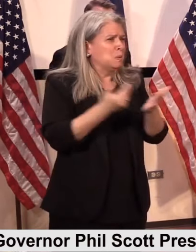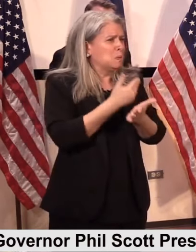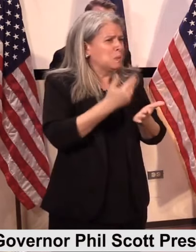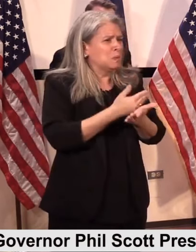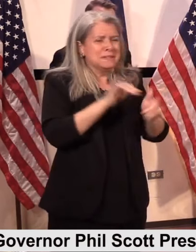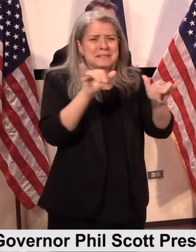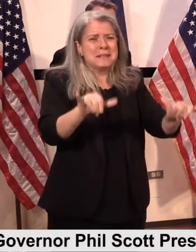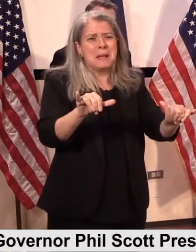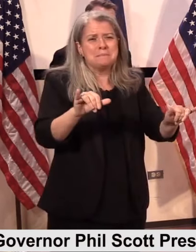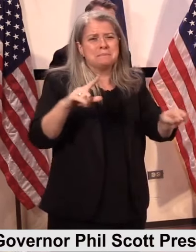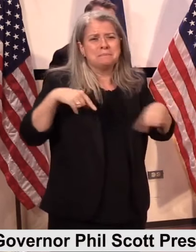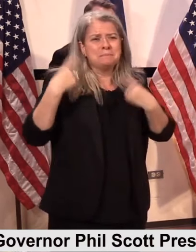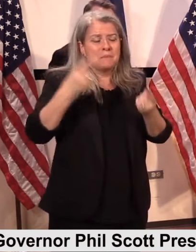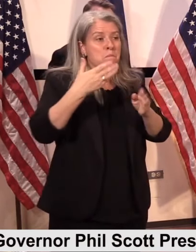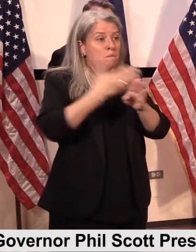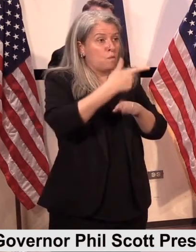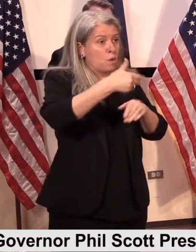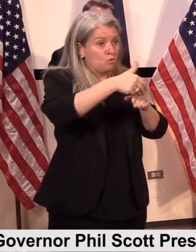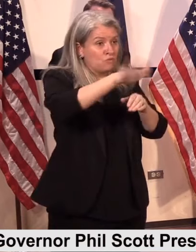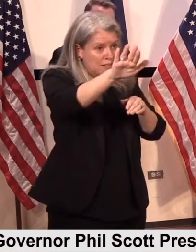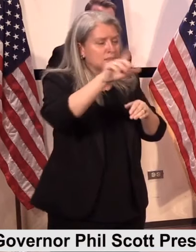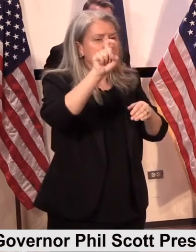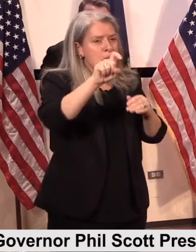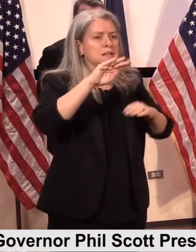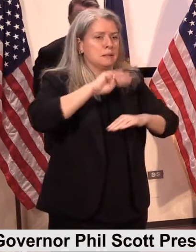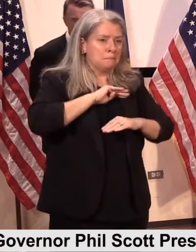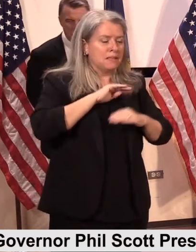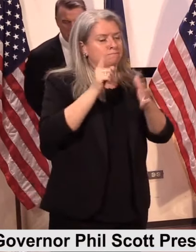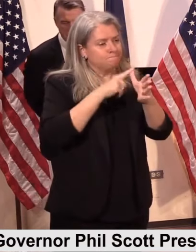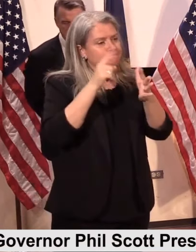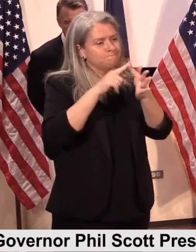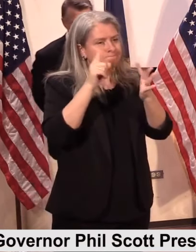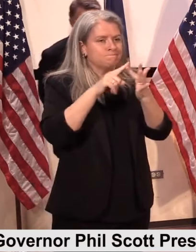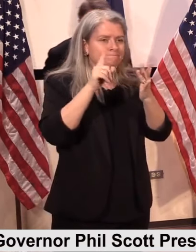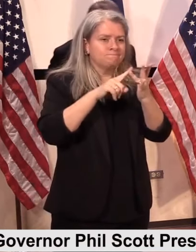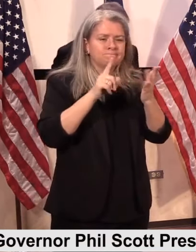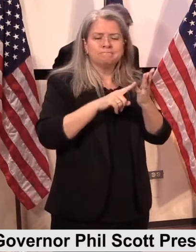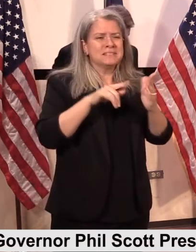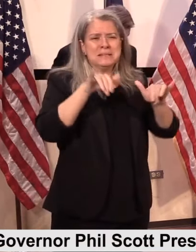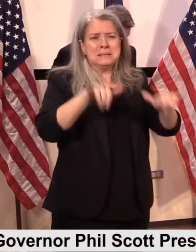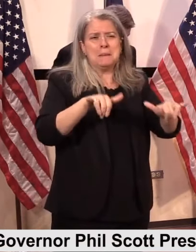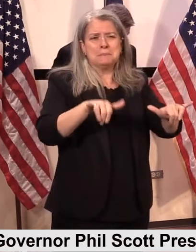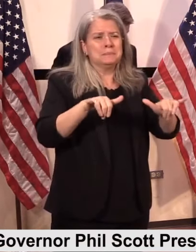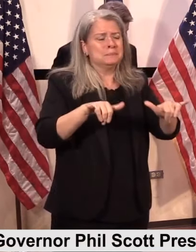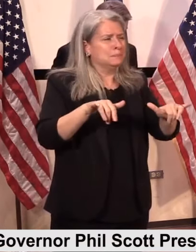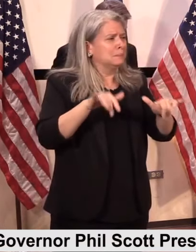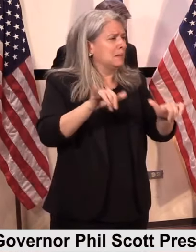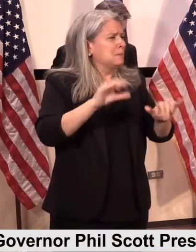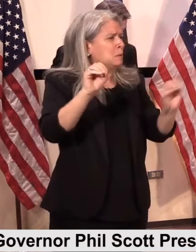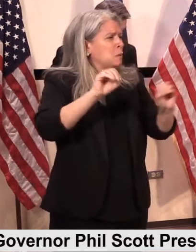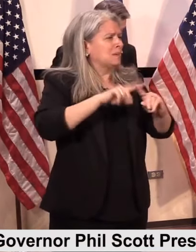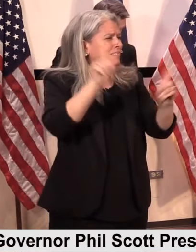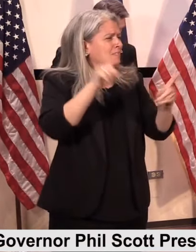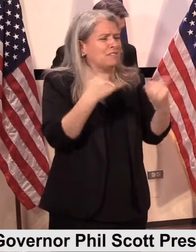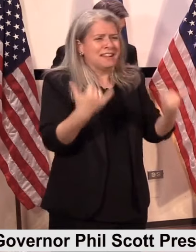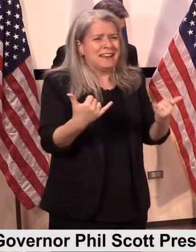for releasing, for getting released out of corrections. But in these